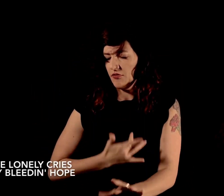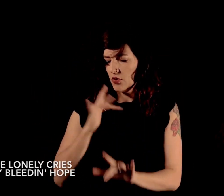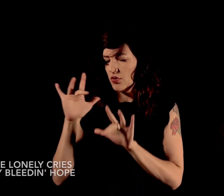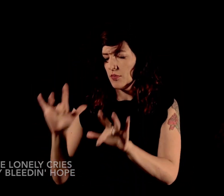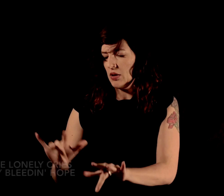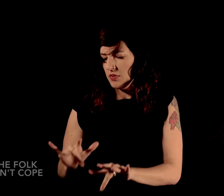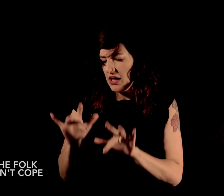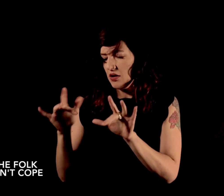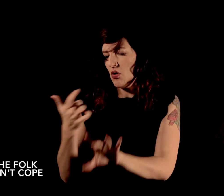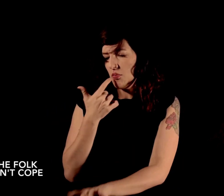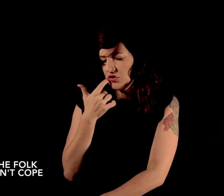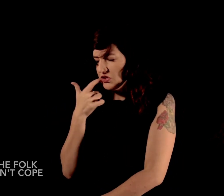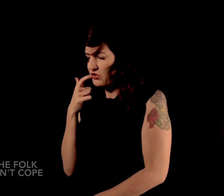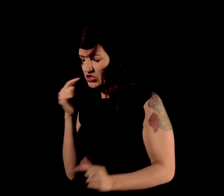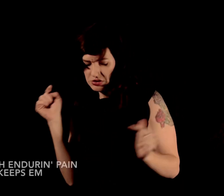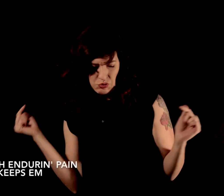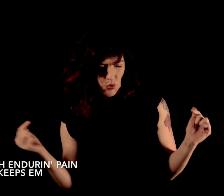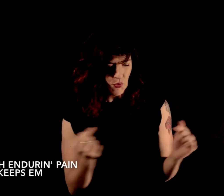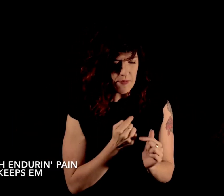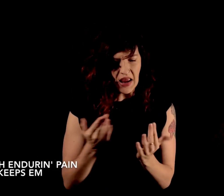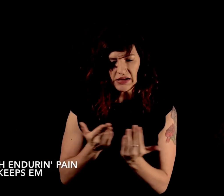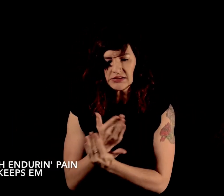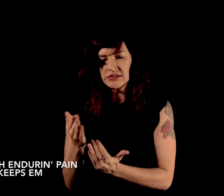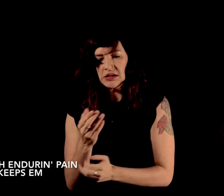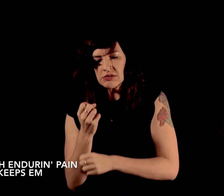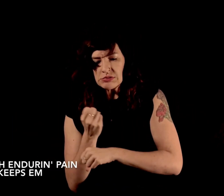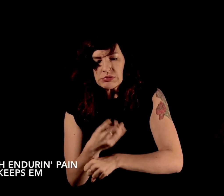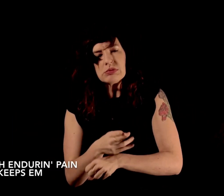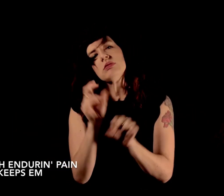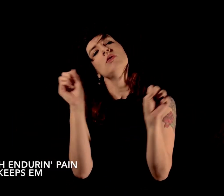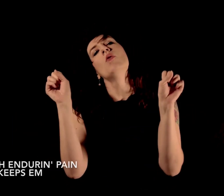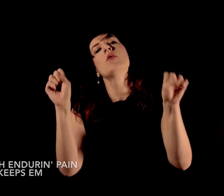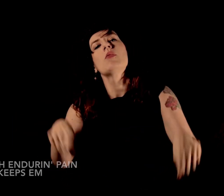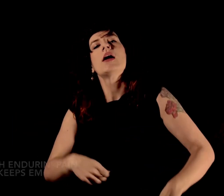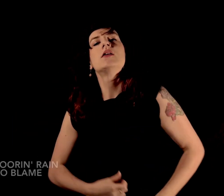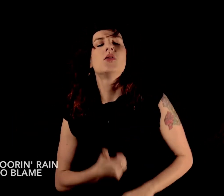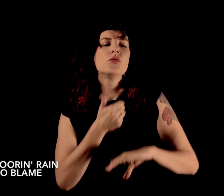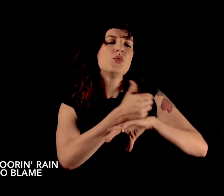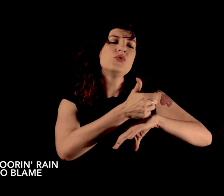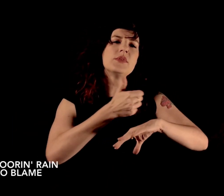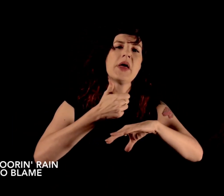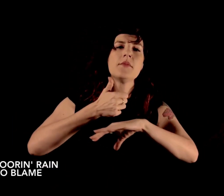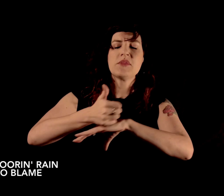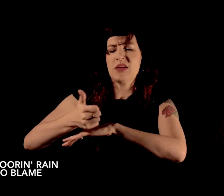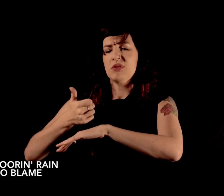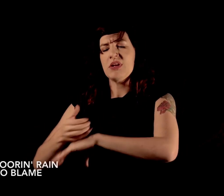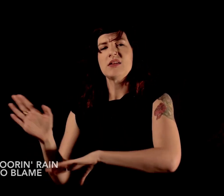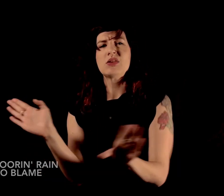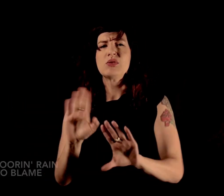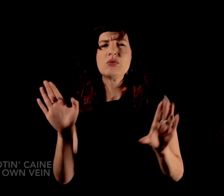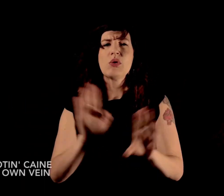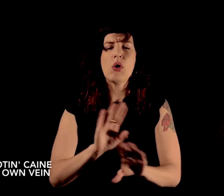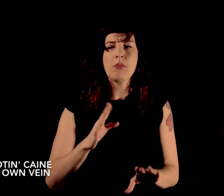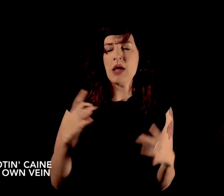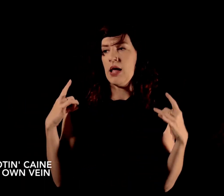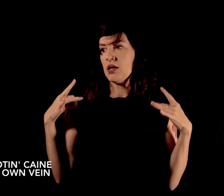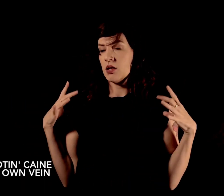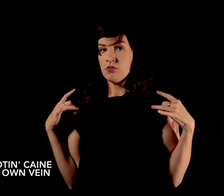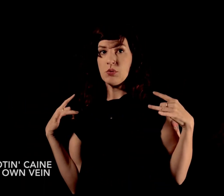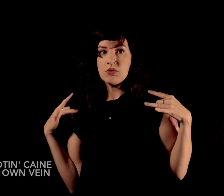for the folk who can't cope with such an enduring pain that it keeps them in the pouring rain. Who's to blame for tooting gain into your own vein? What a